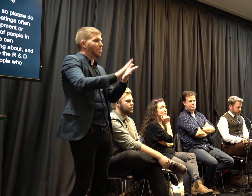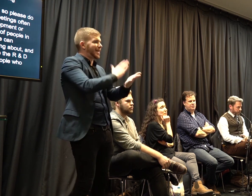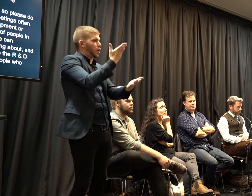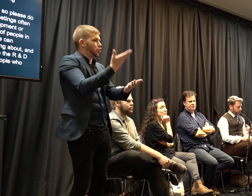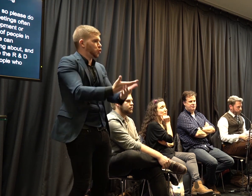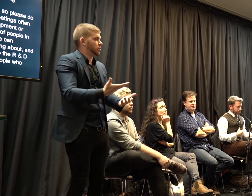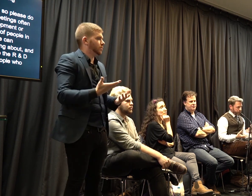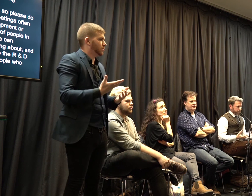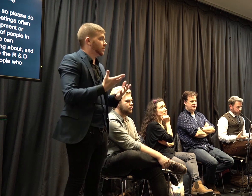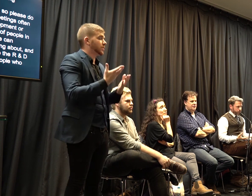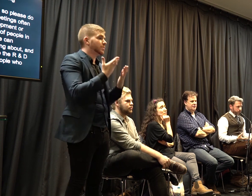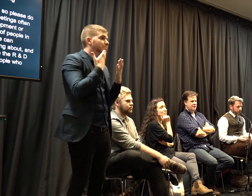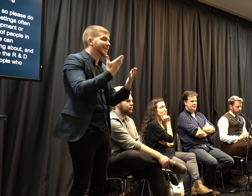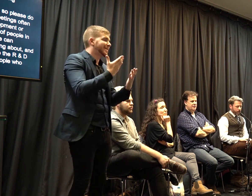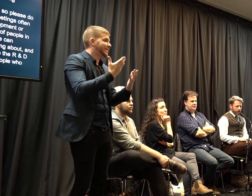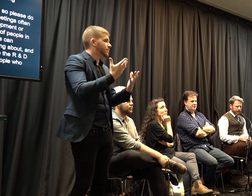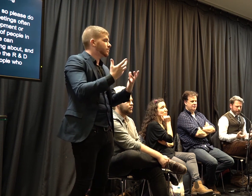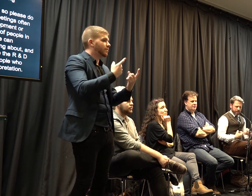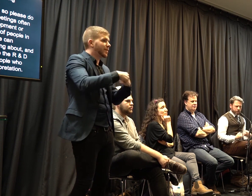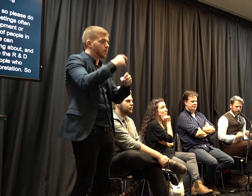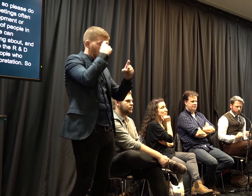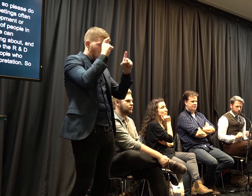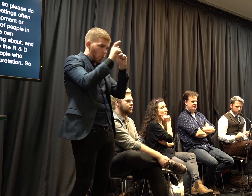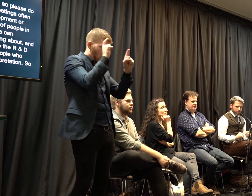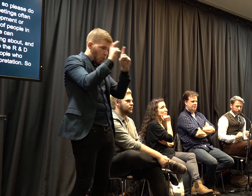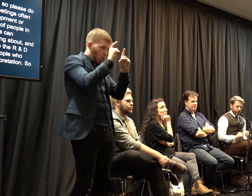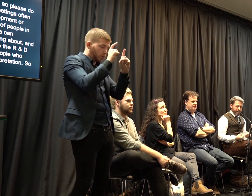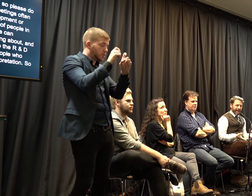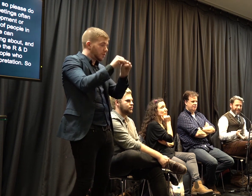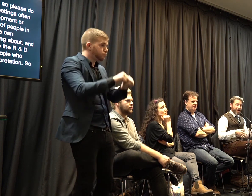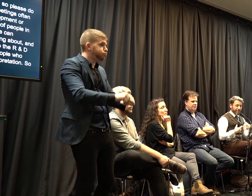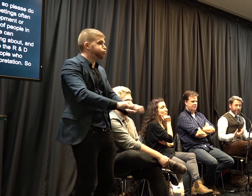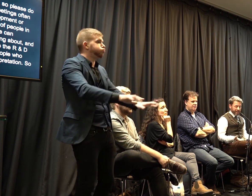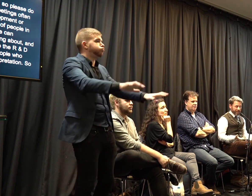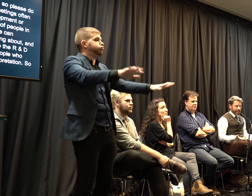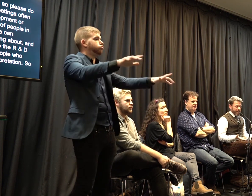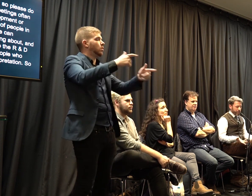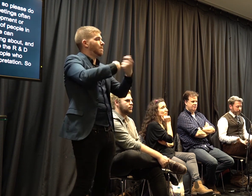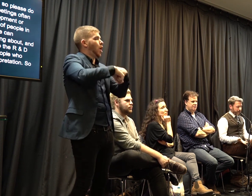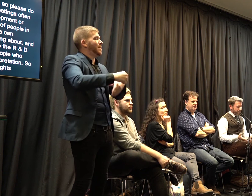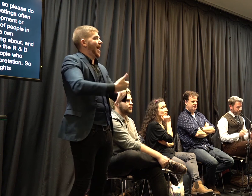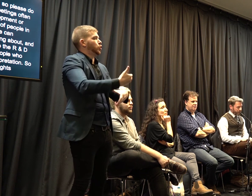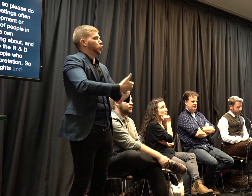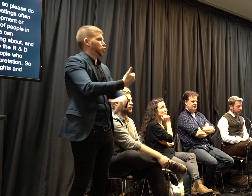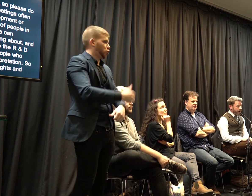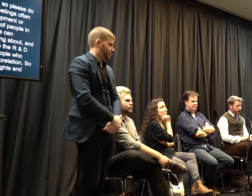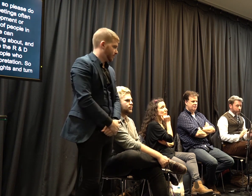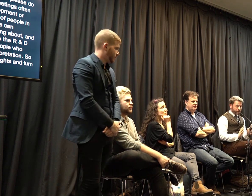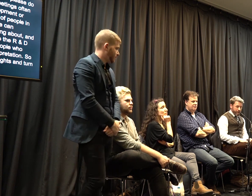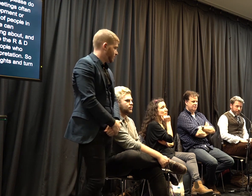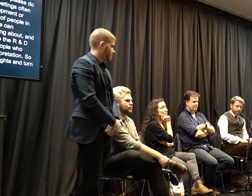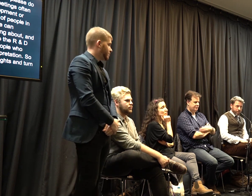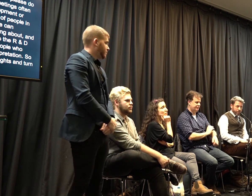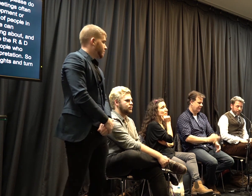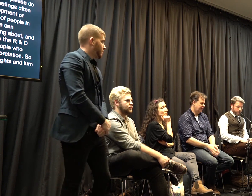please, let's make all of these interesting thoughts, take these interesting thoughts, and turn them into actions. That would be great. I